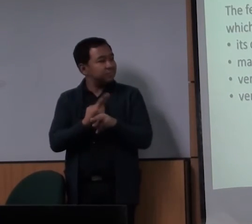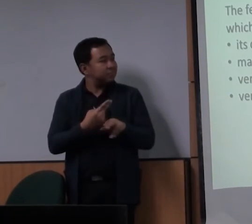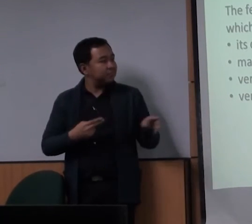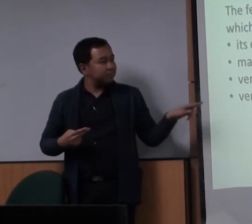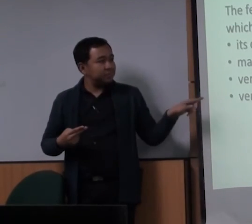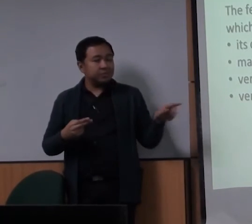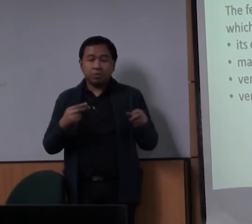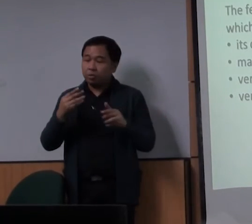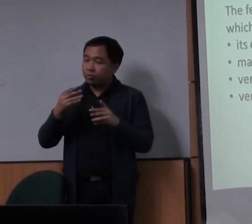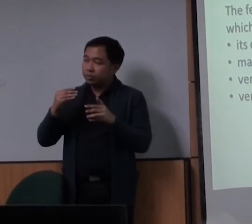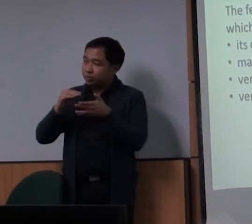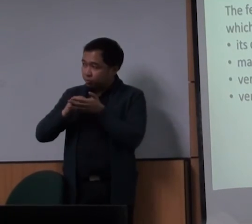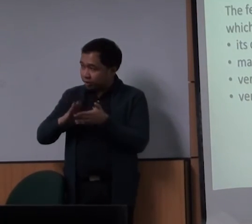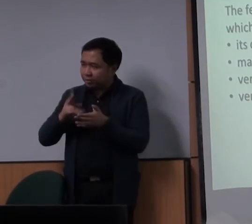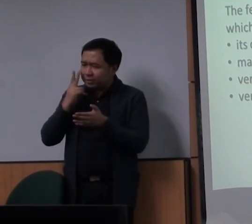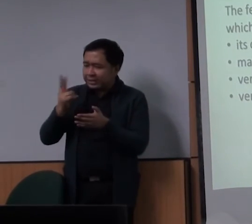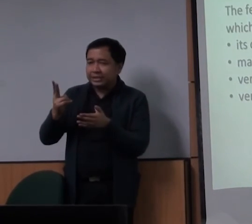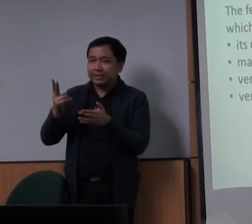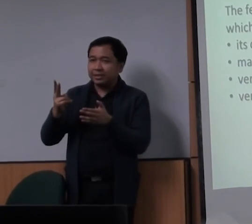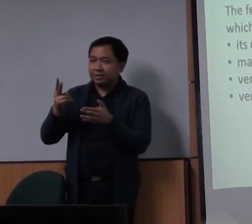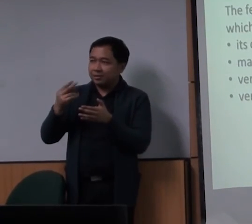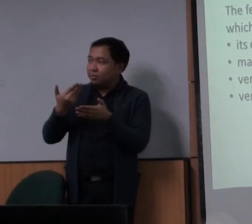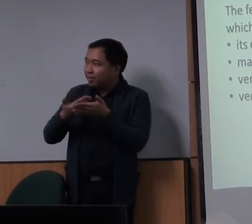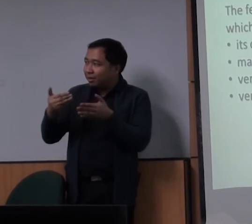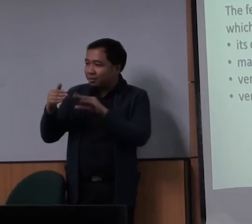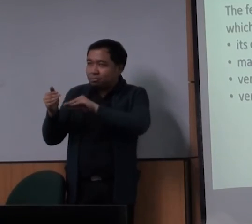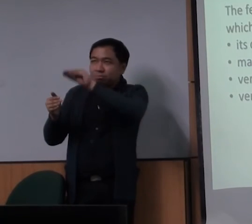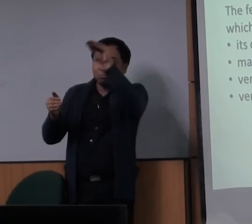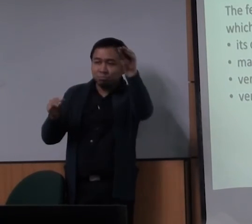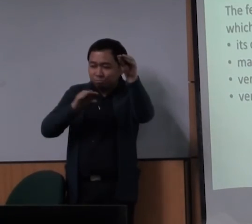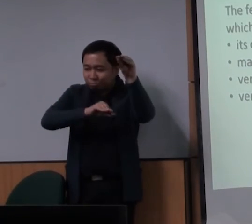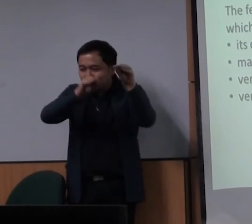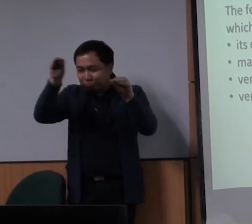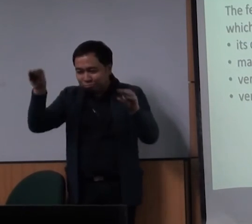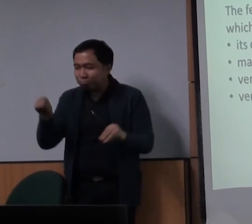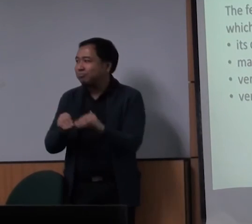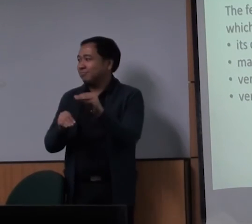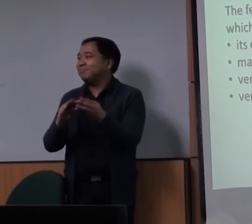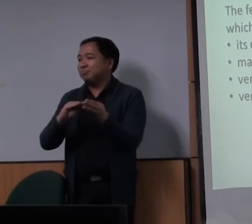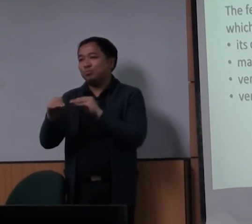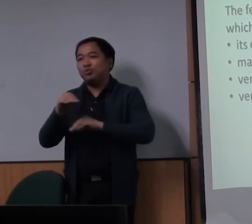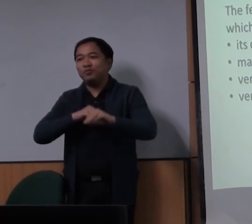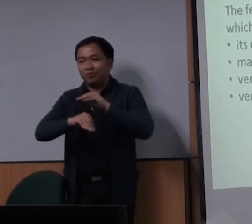Our kids were so happy seeing objects flying by themselves.